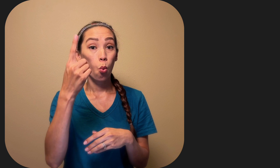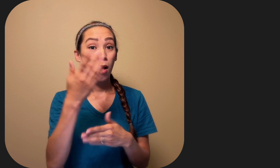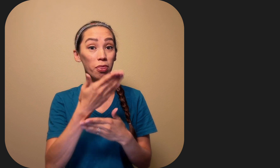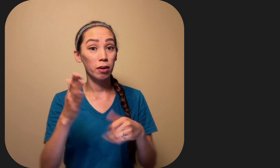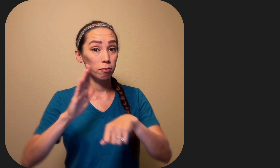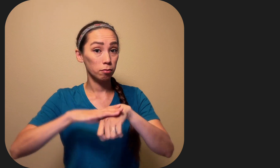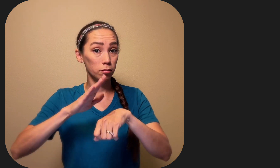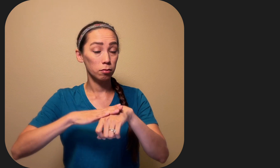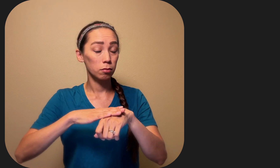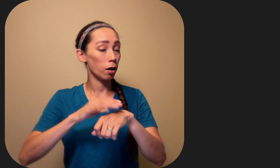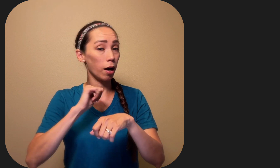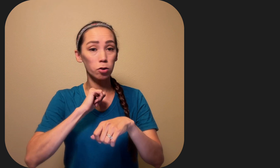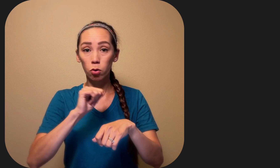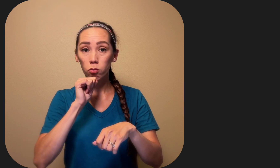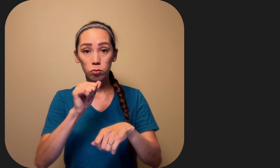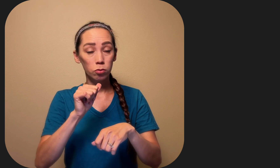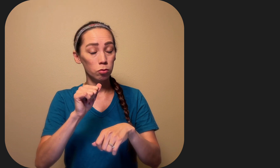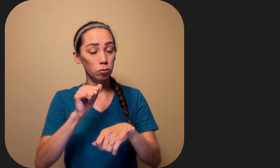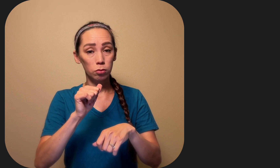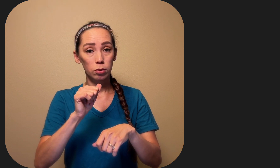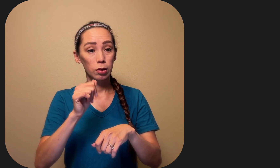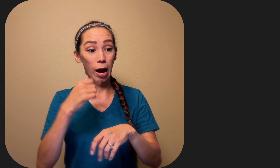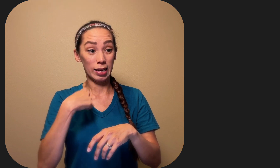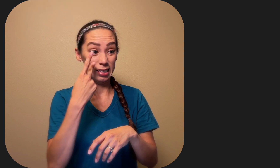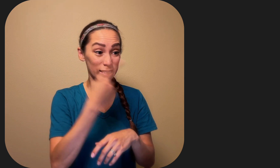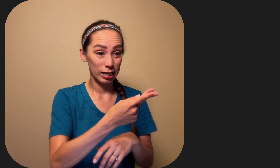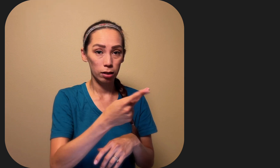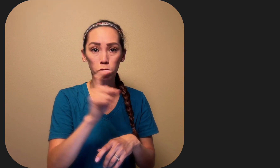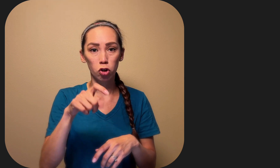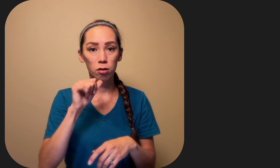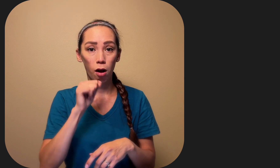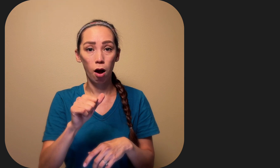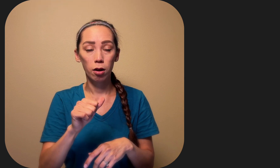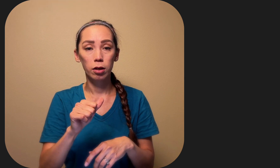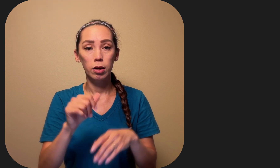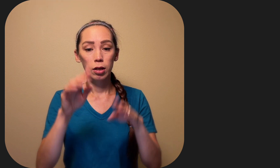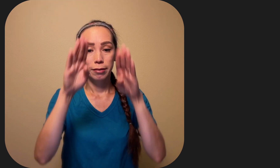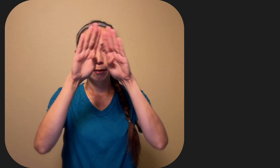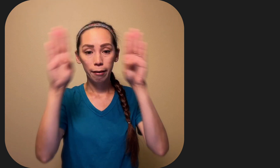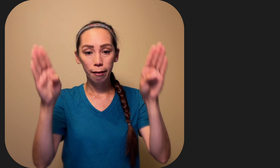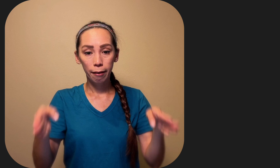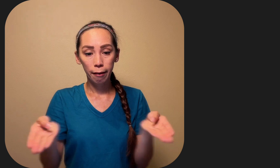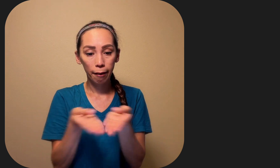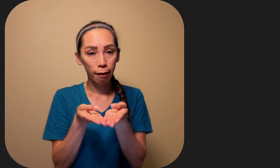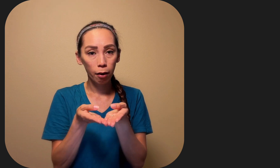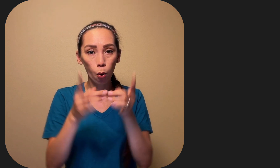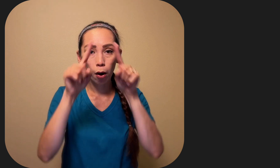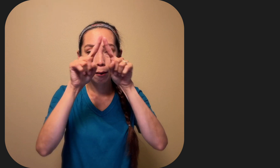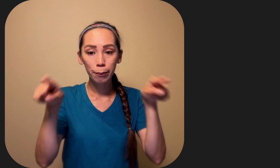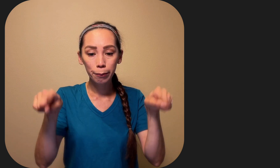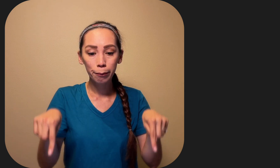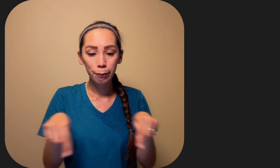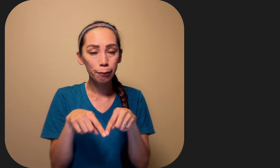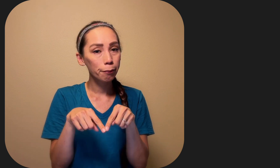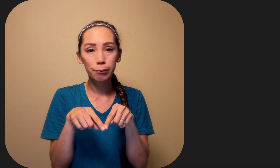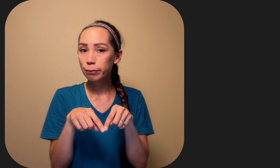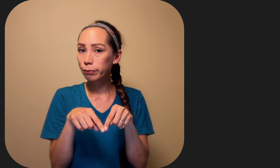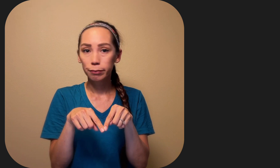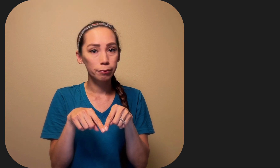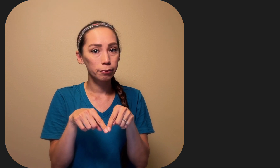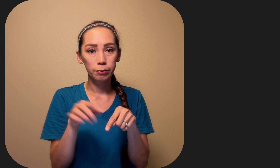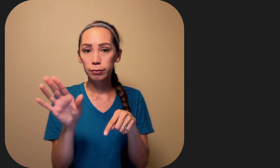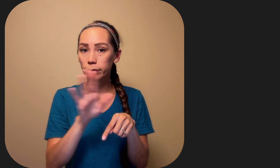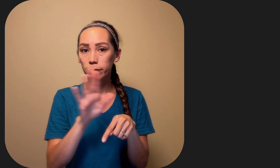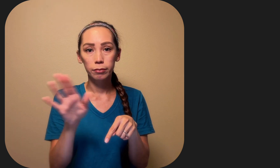that. But the one thing I do see people do, and that you should not do, is close the house at the bottom. That